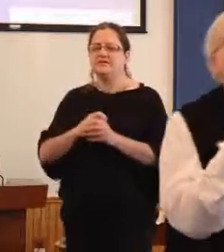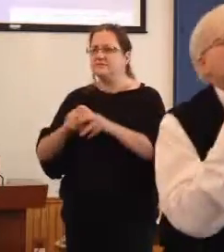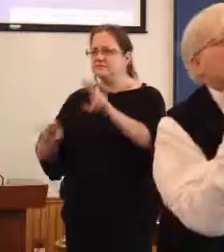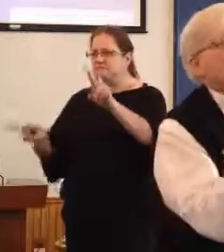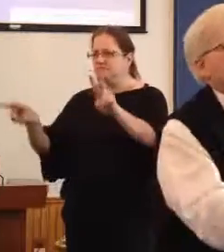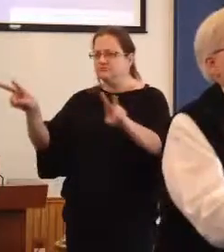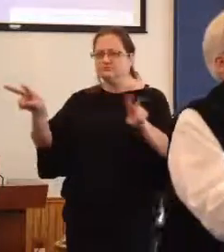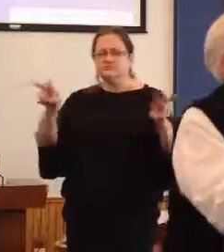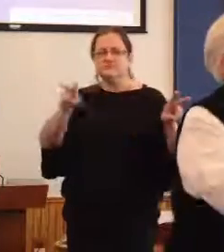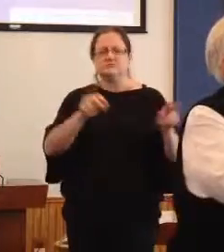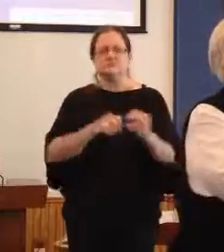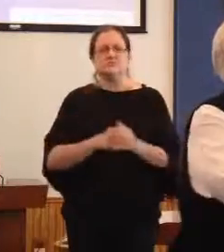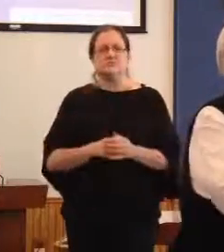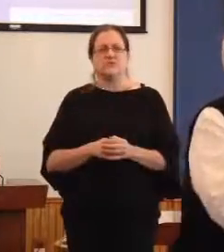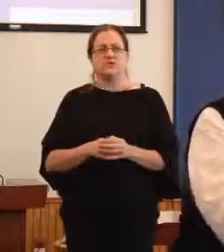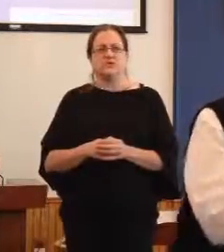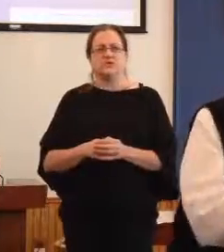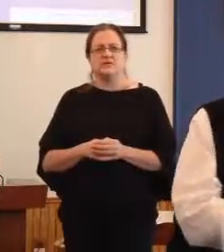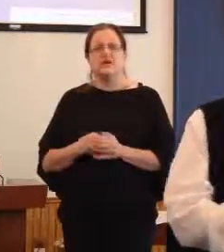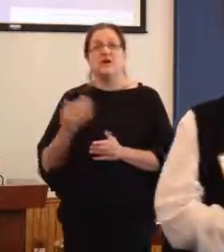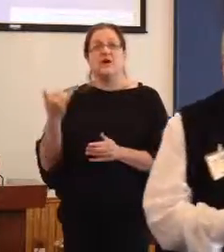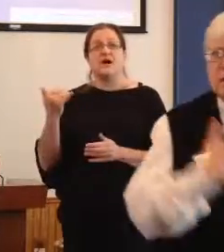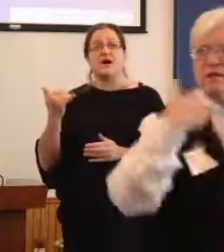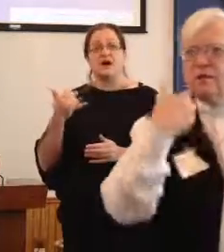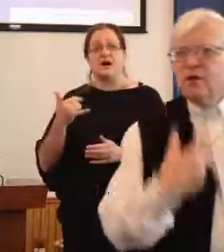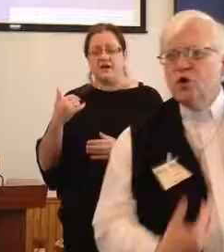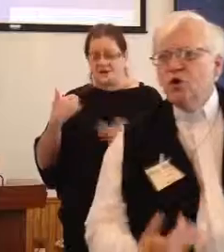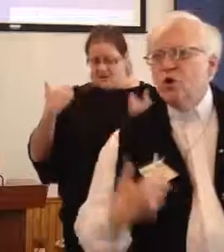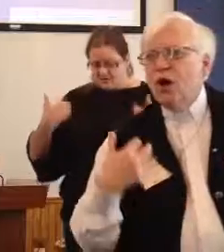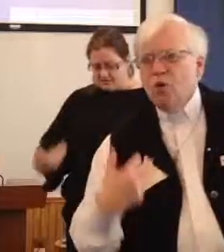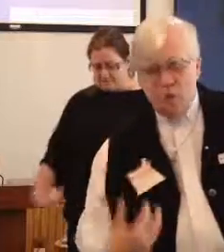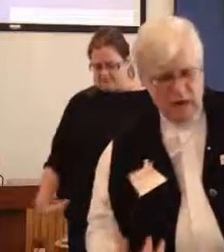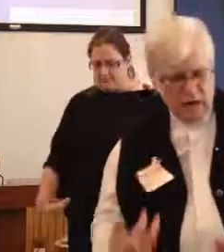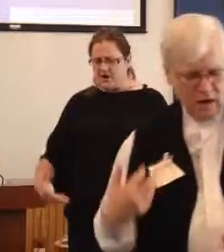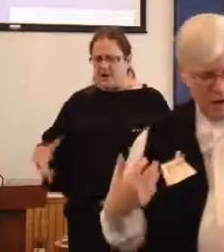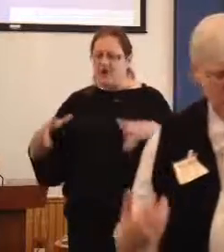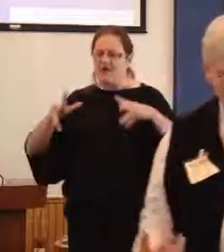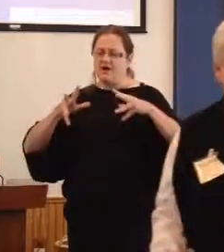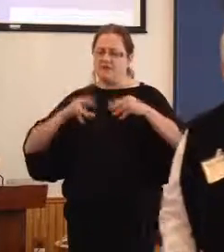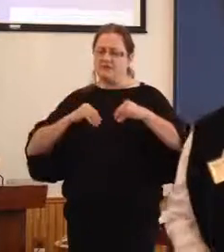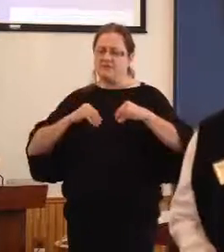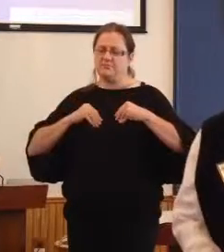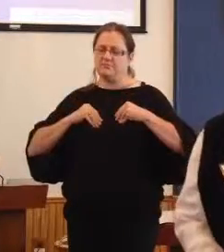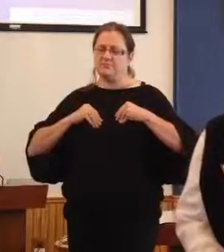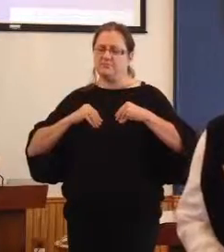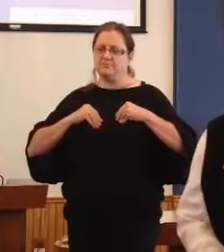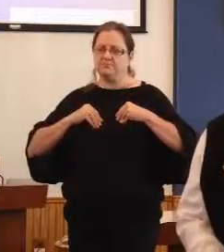because we come to accept ourselves for who we are.